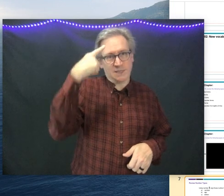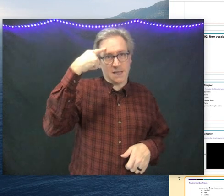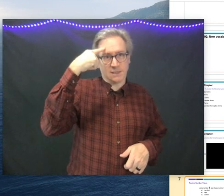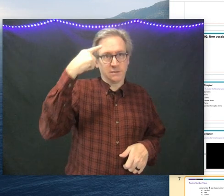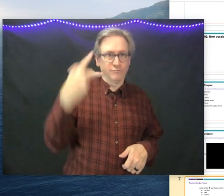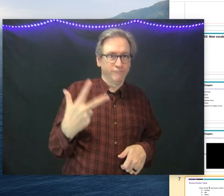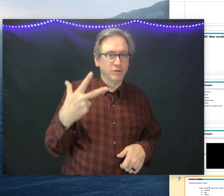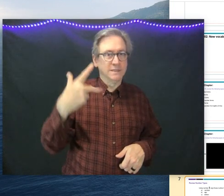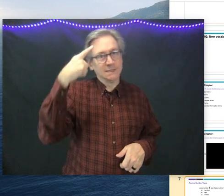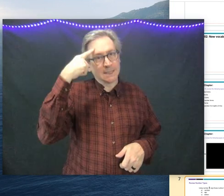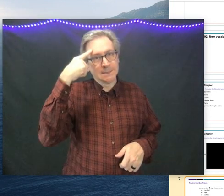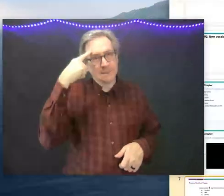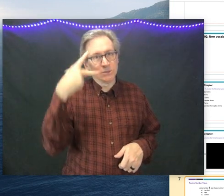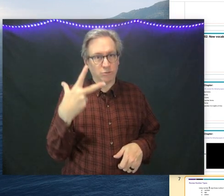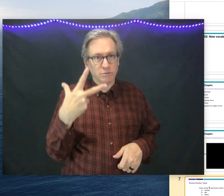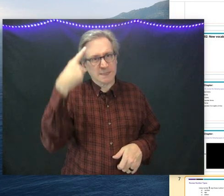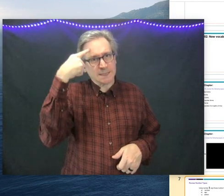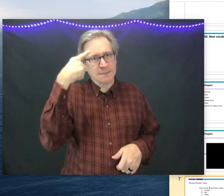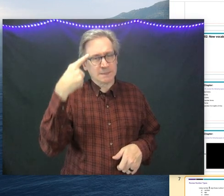3 cents.